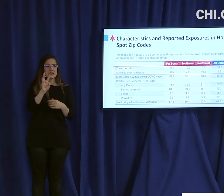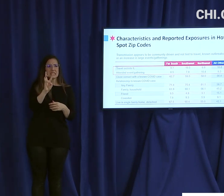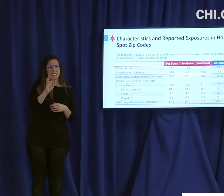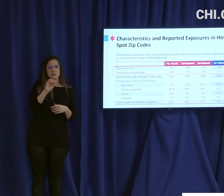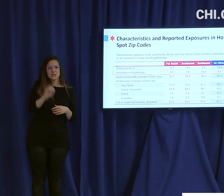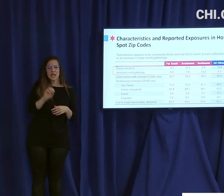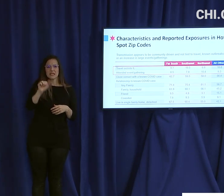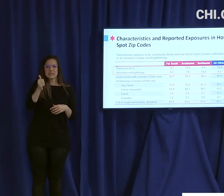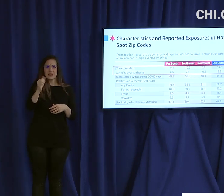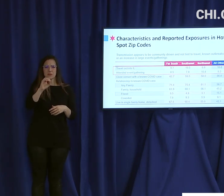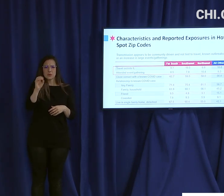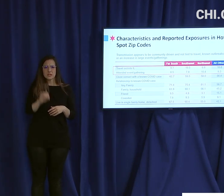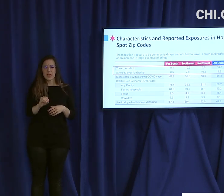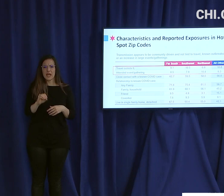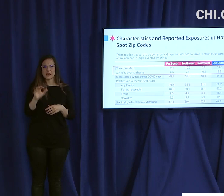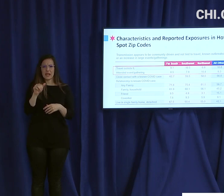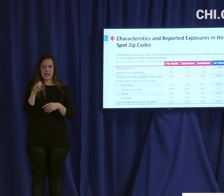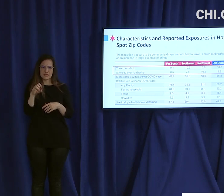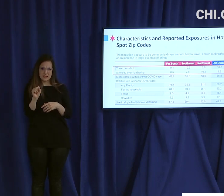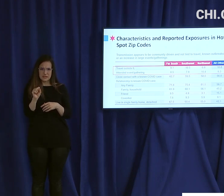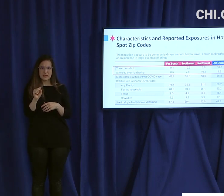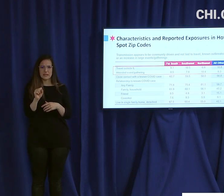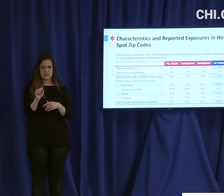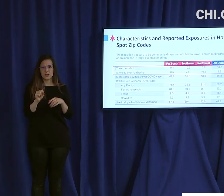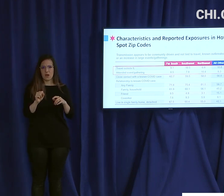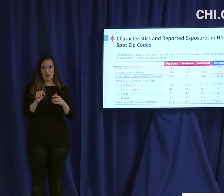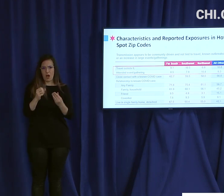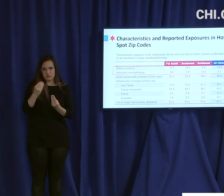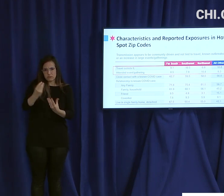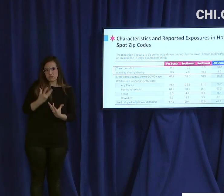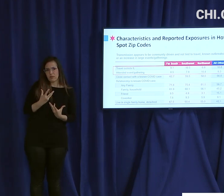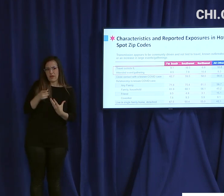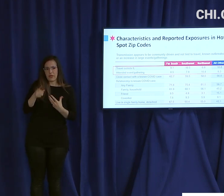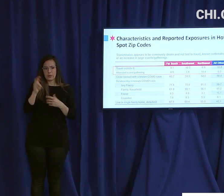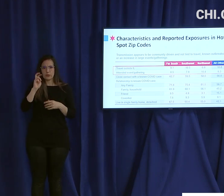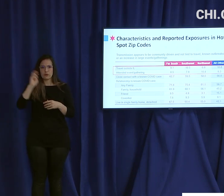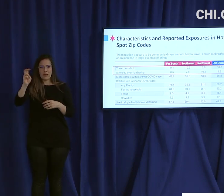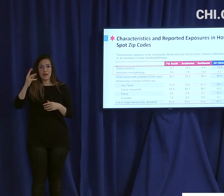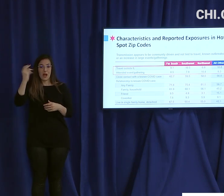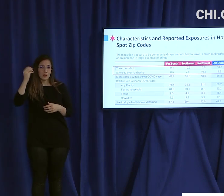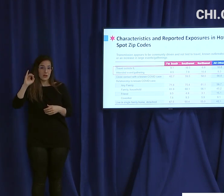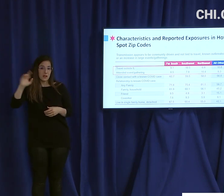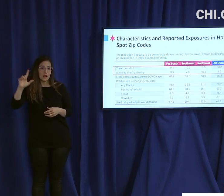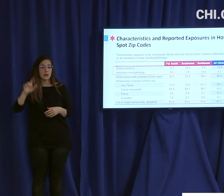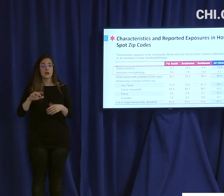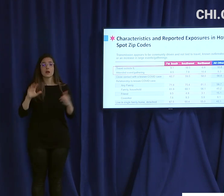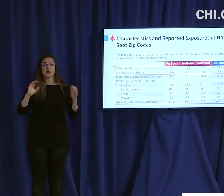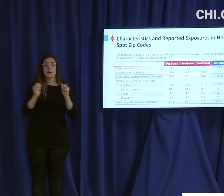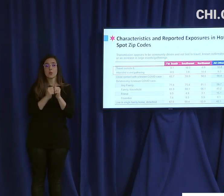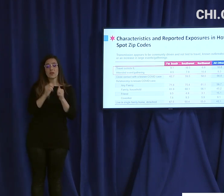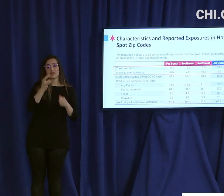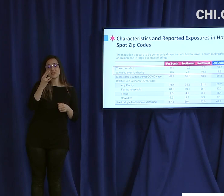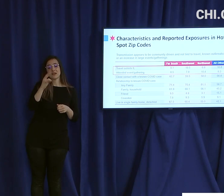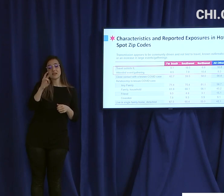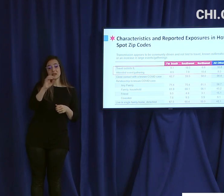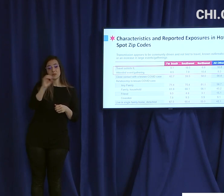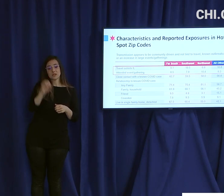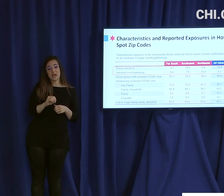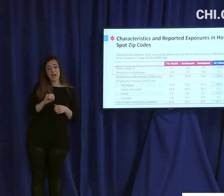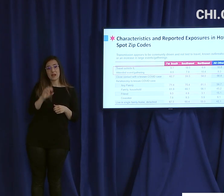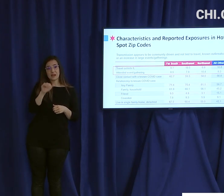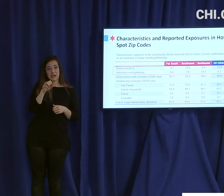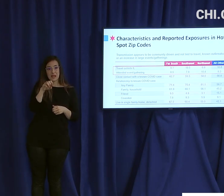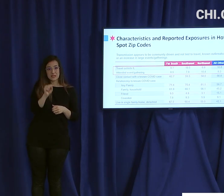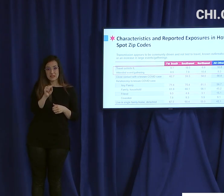in those hotspot areas are reporting travel outside Illinois, as compared to about 17% of the cases in